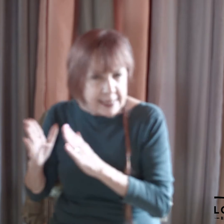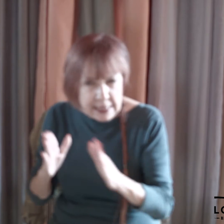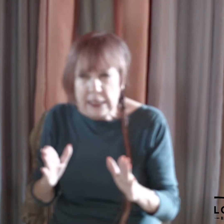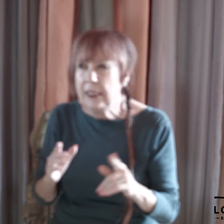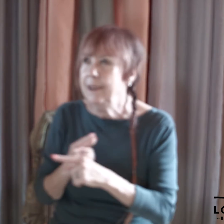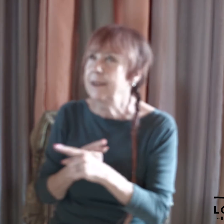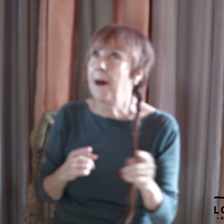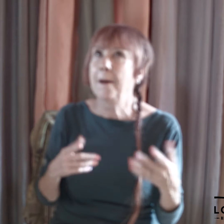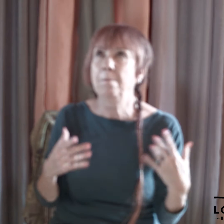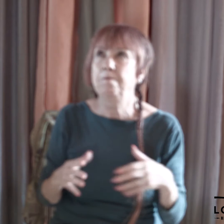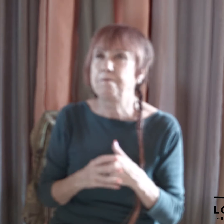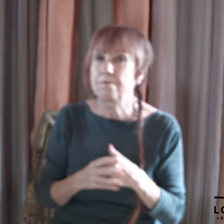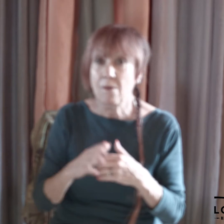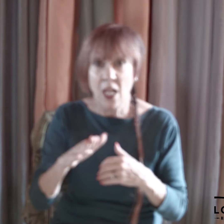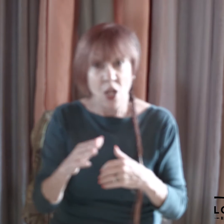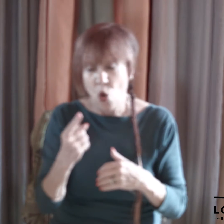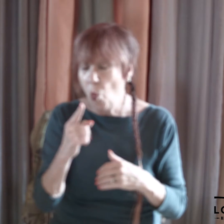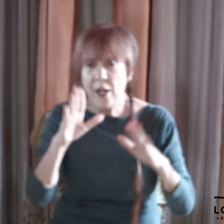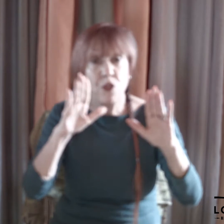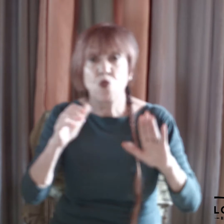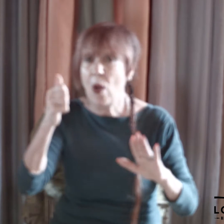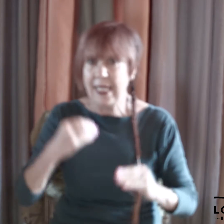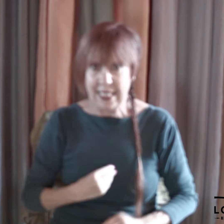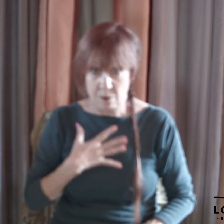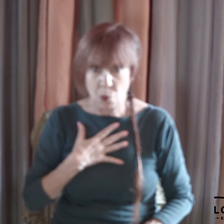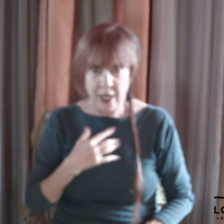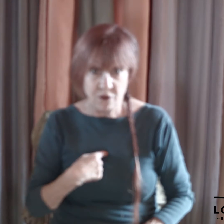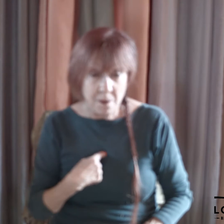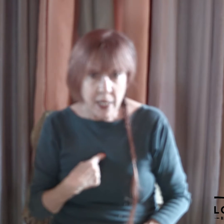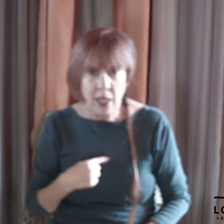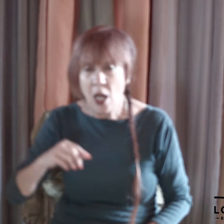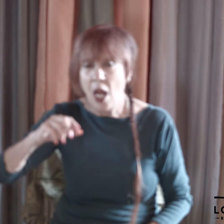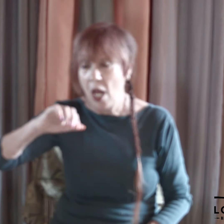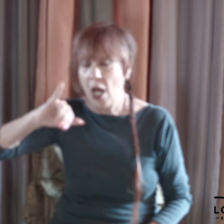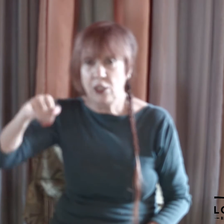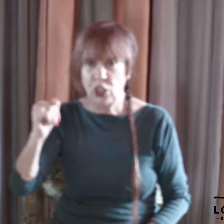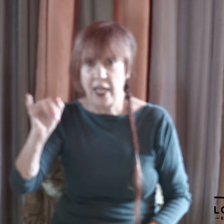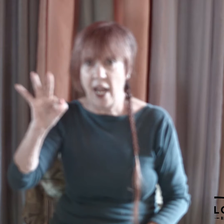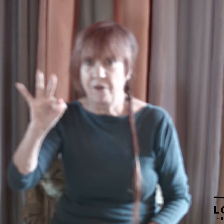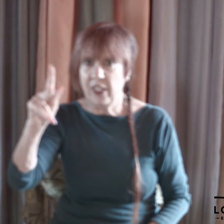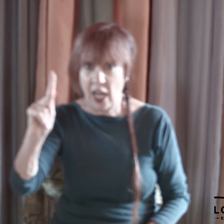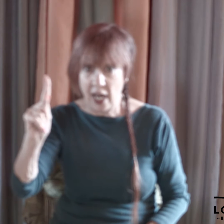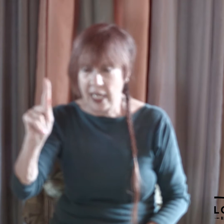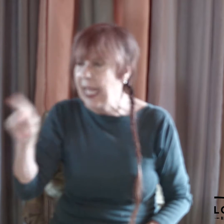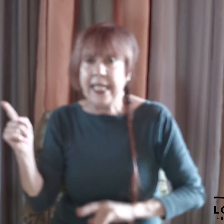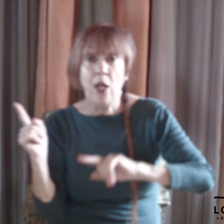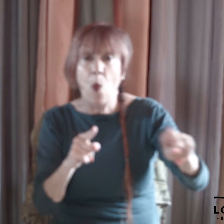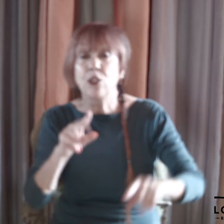elected people, probably the greatest inspiration for my life was John Kennedy. He came to speak at UCLA when